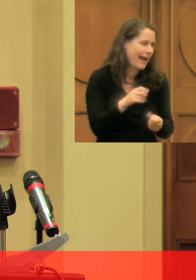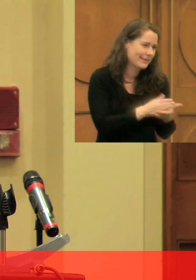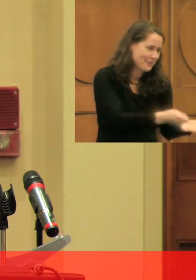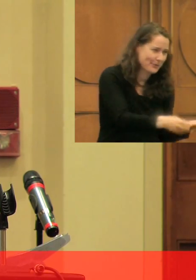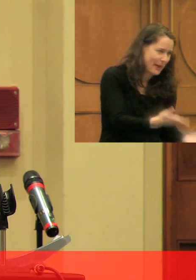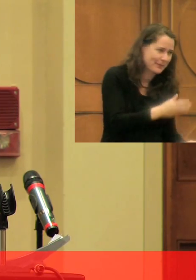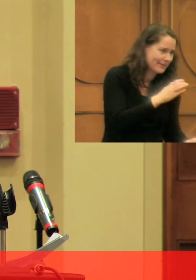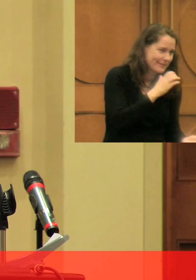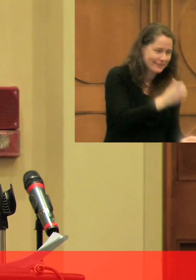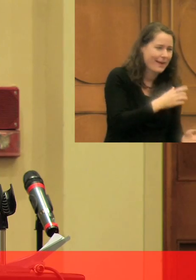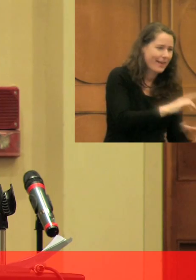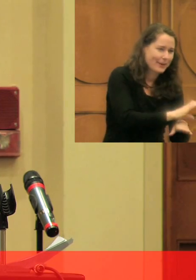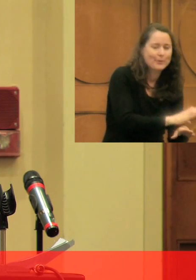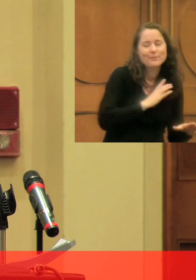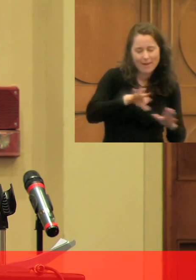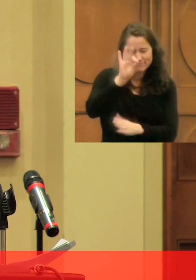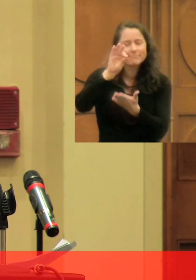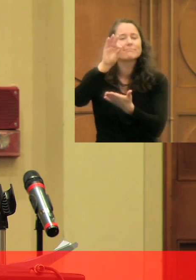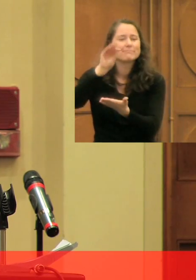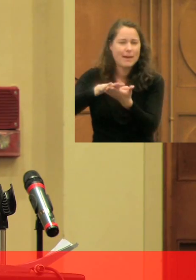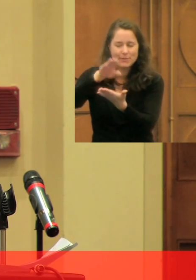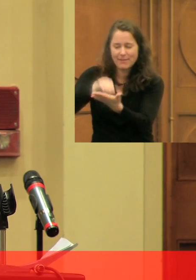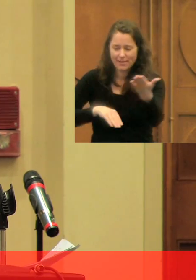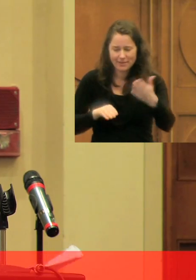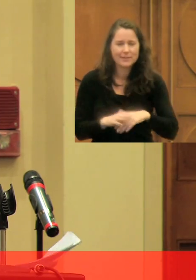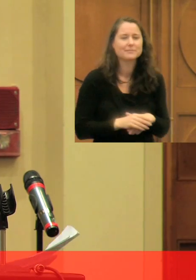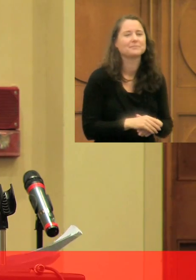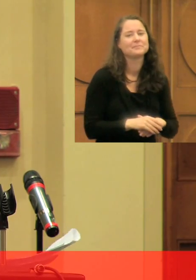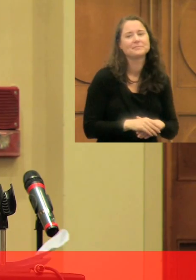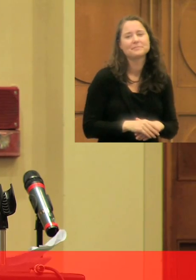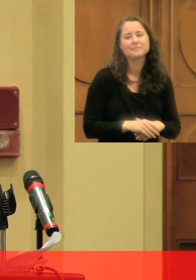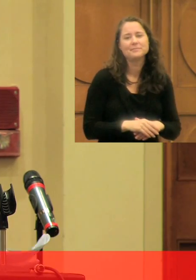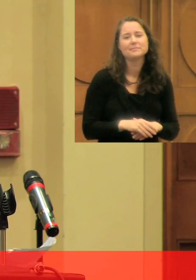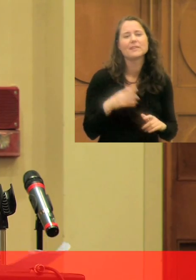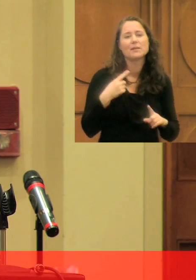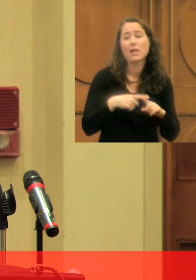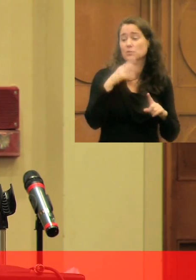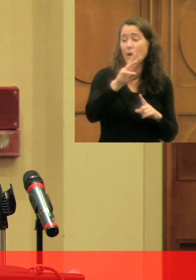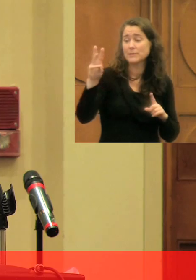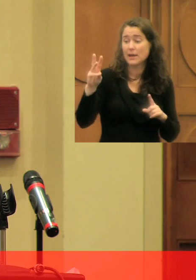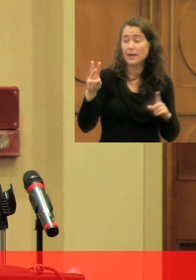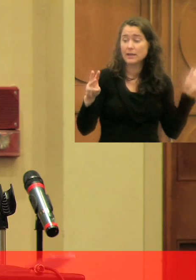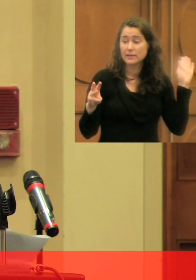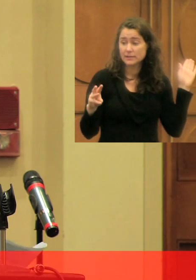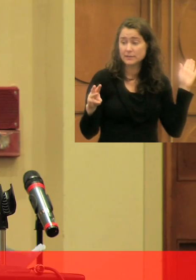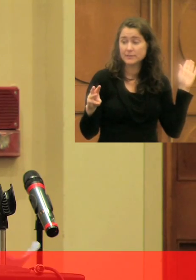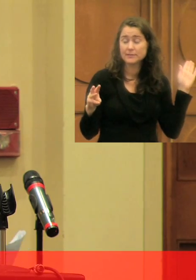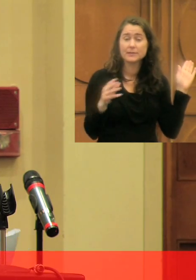can pick that up at the table. And we have a website, which is right